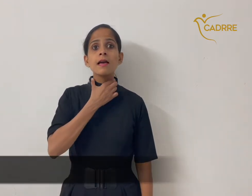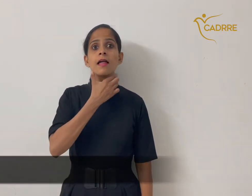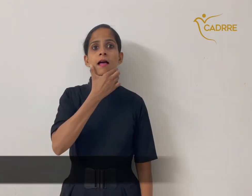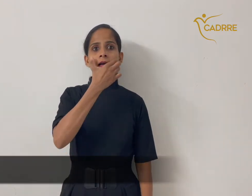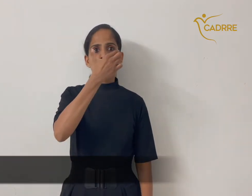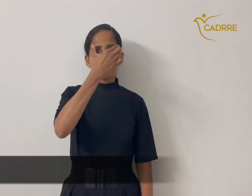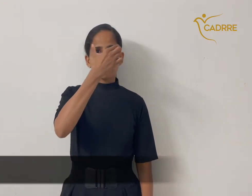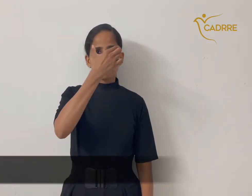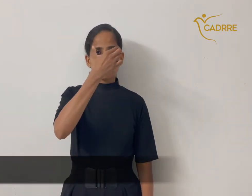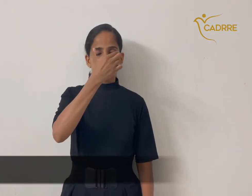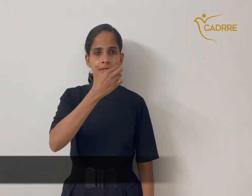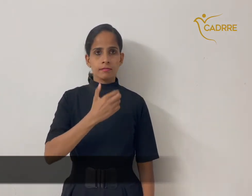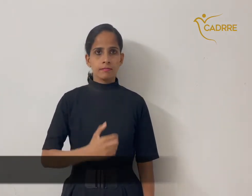Giraffe, the neck.